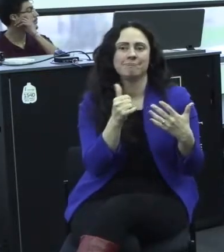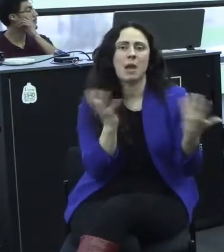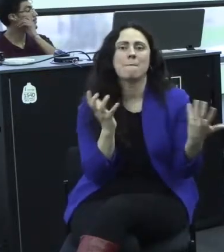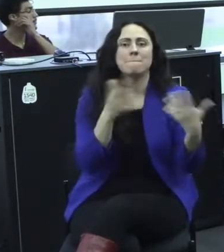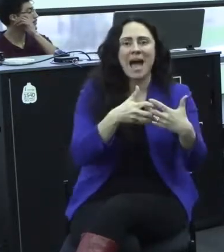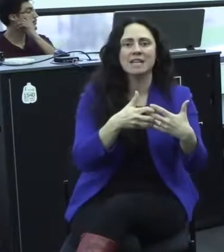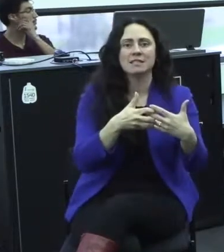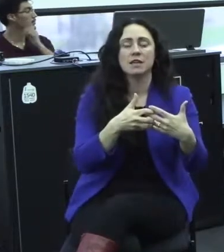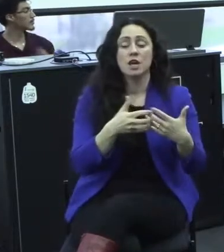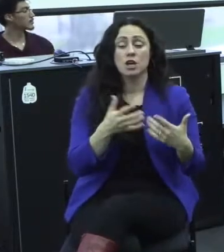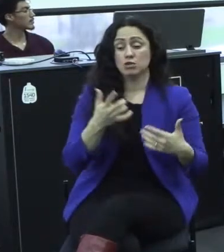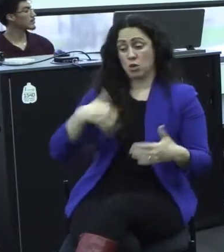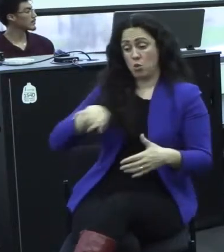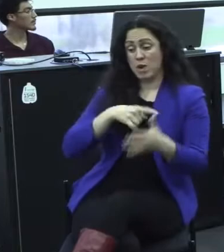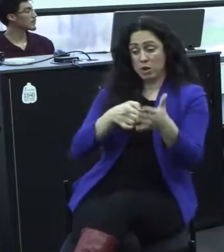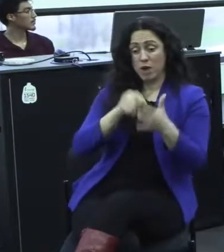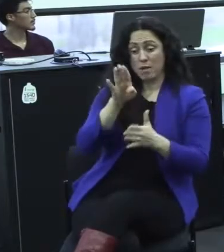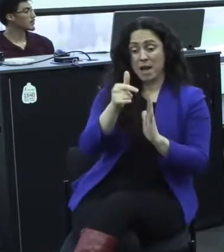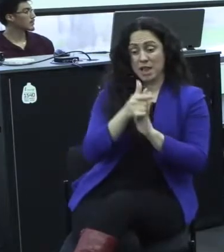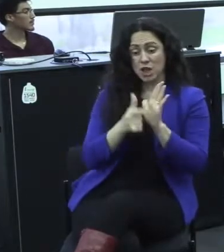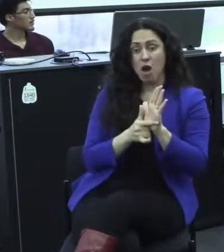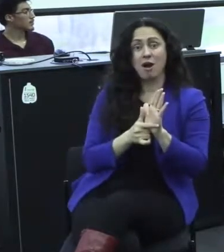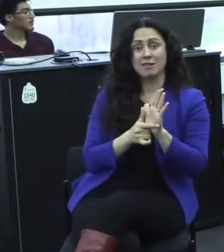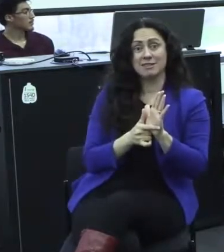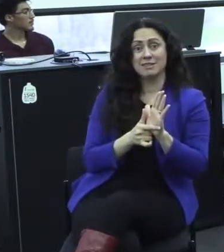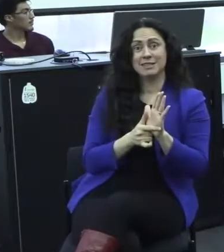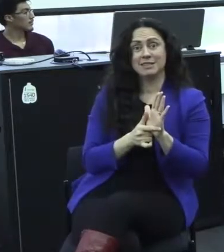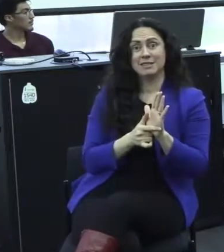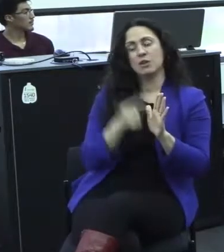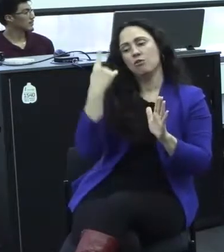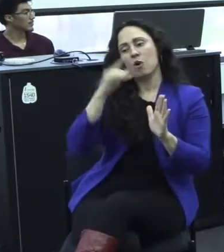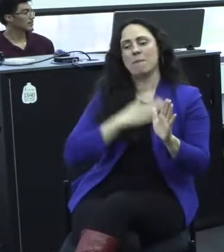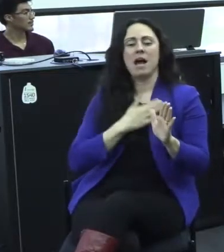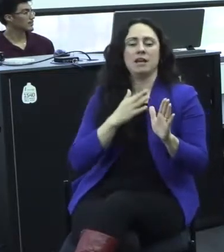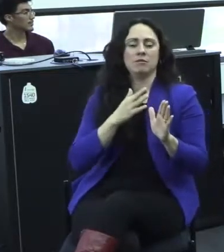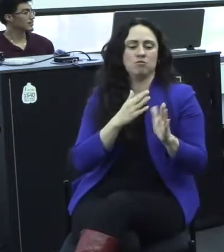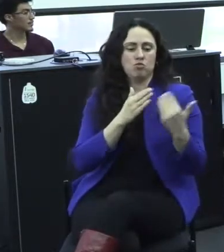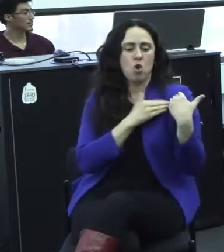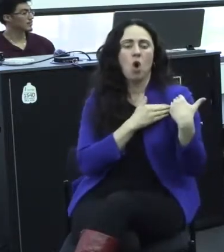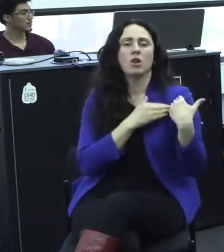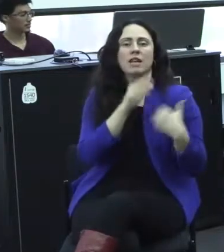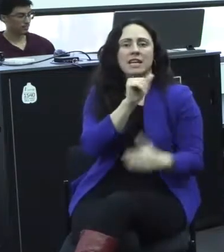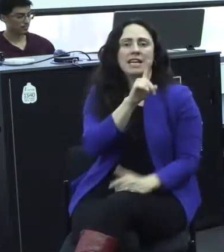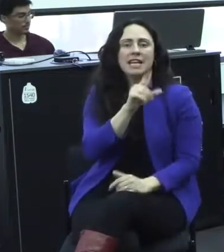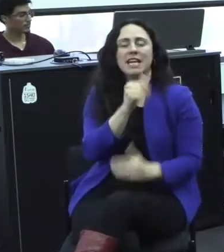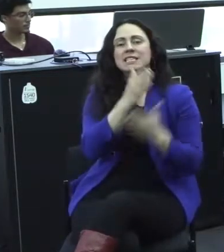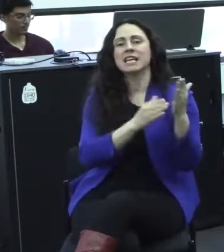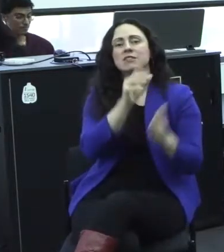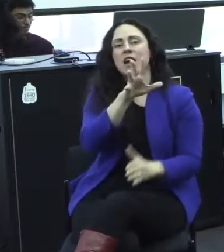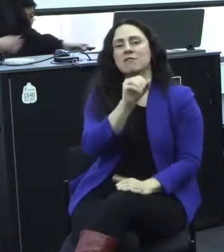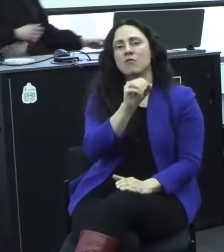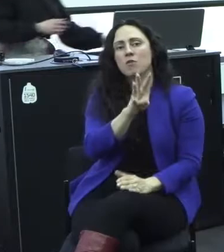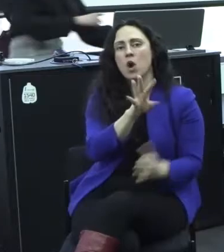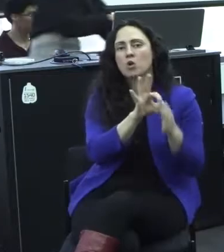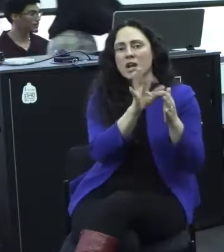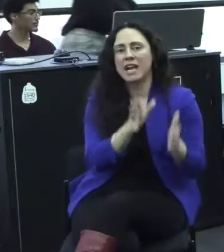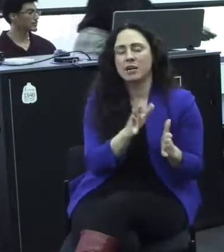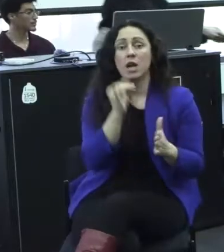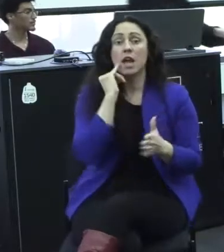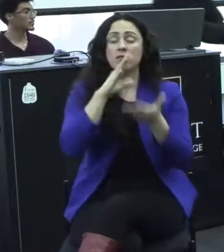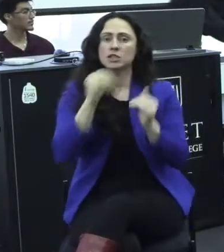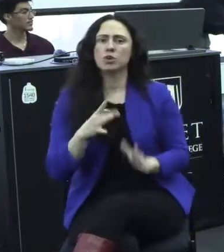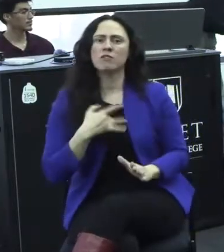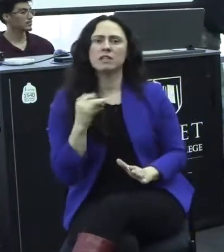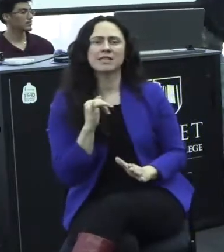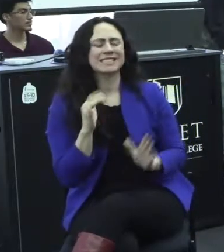and very glad to have my role as the ADA and Section 504 coordinator. So if a student doesn't feel as if